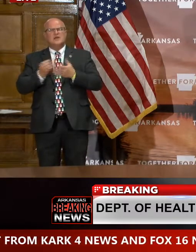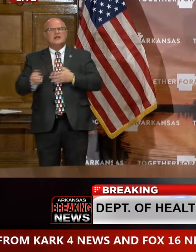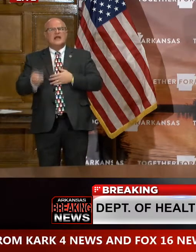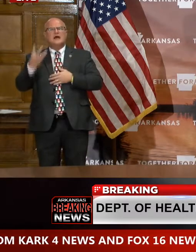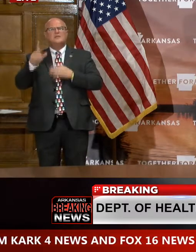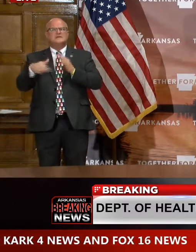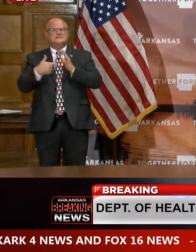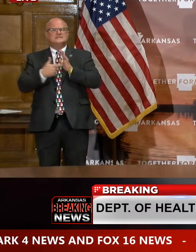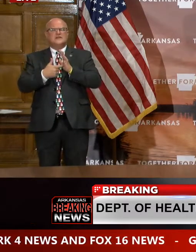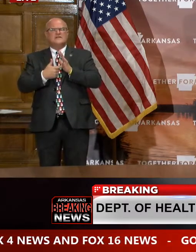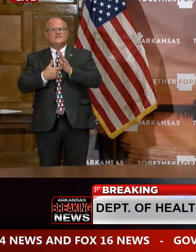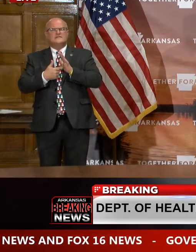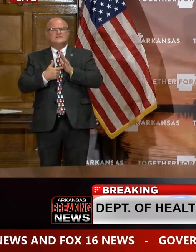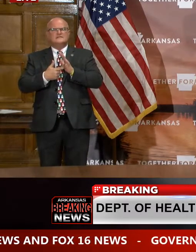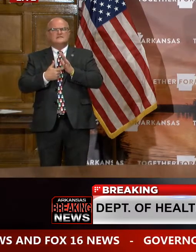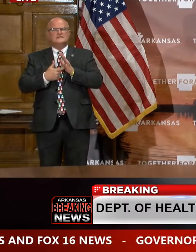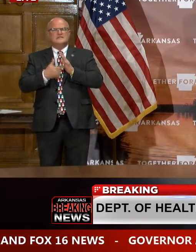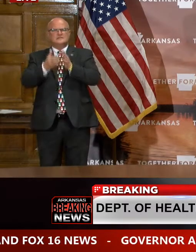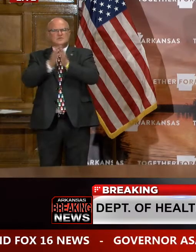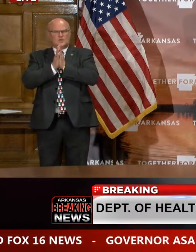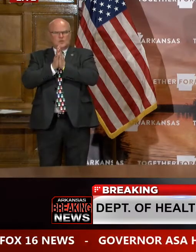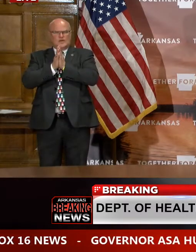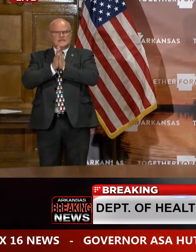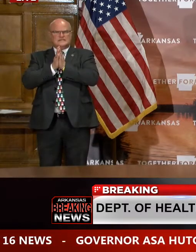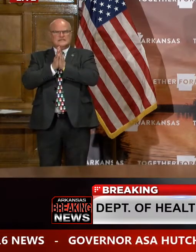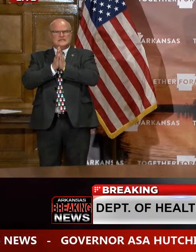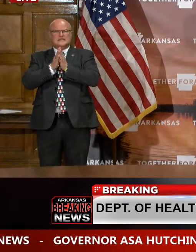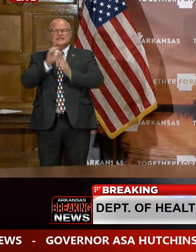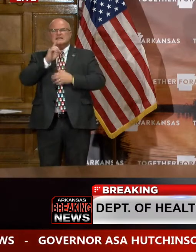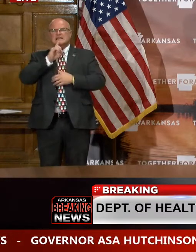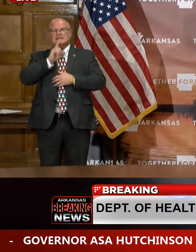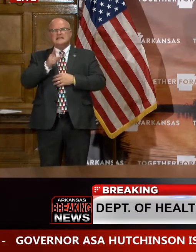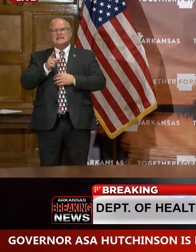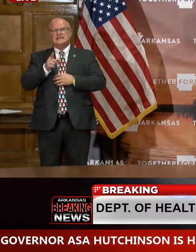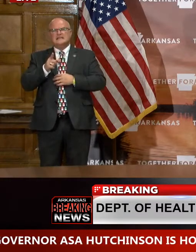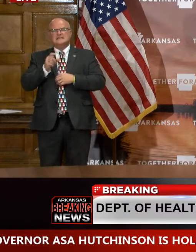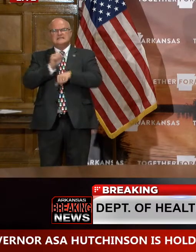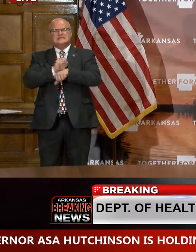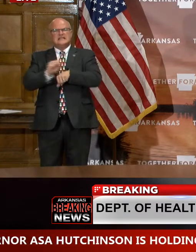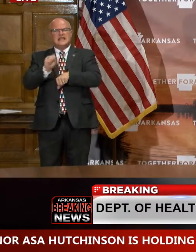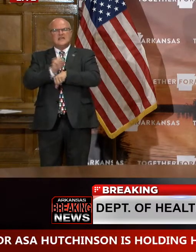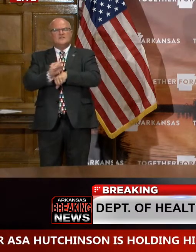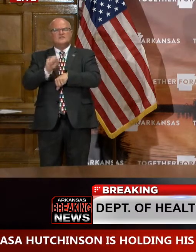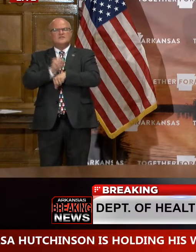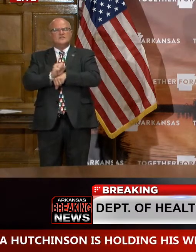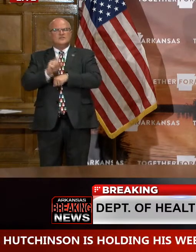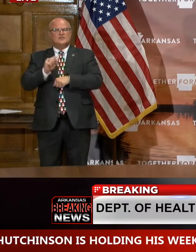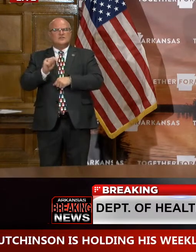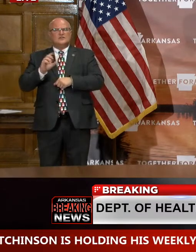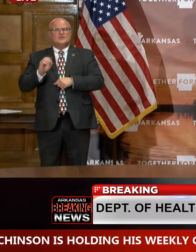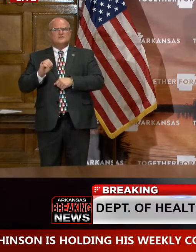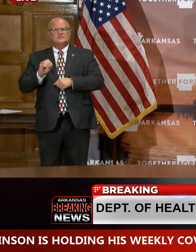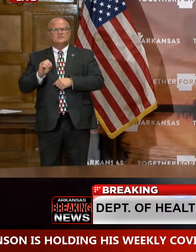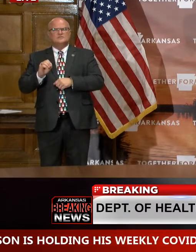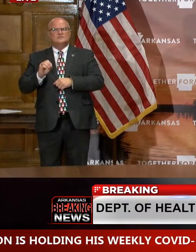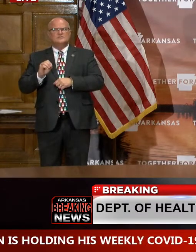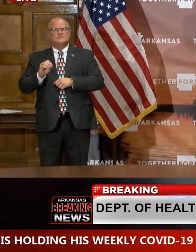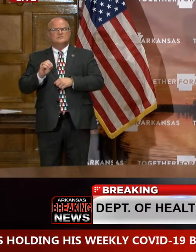of this requesting them to meet is an effort to,